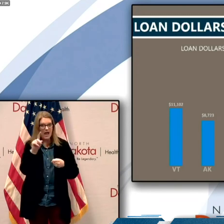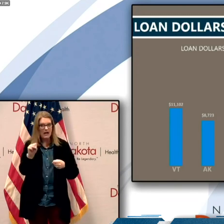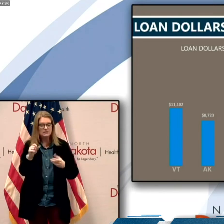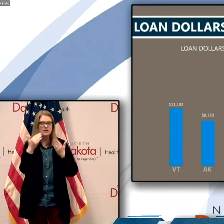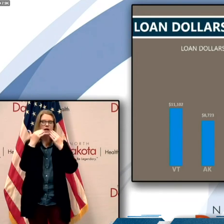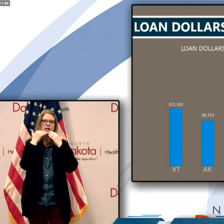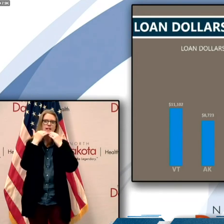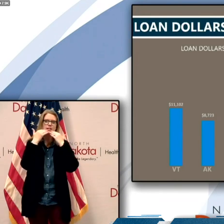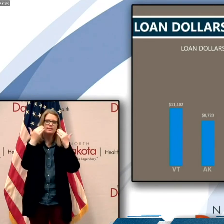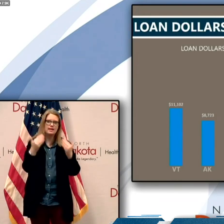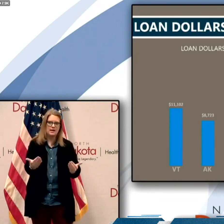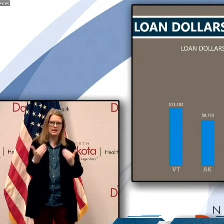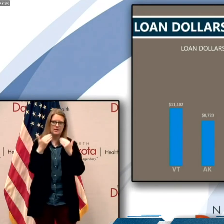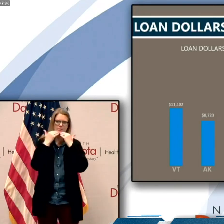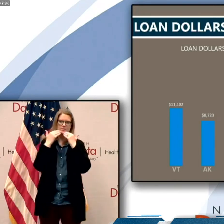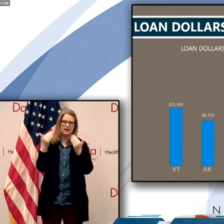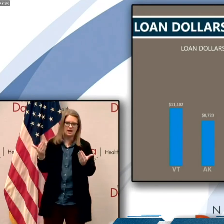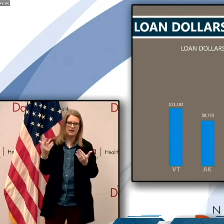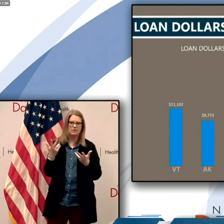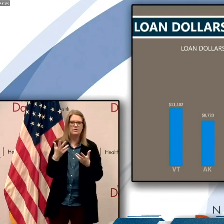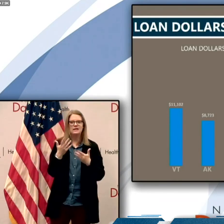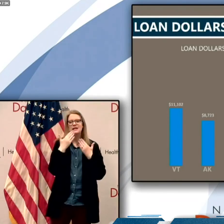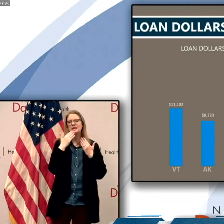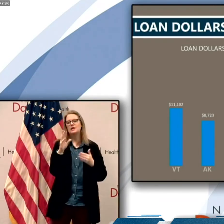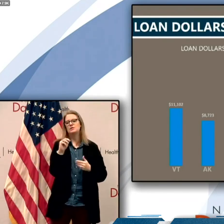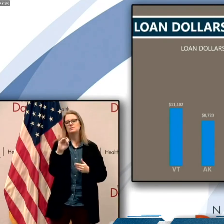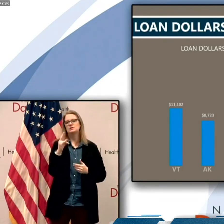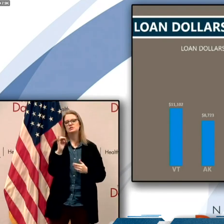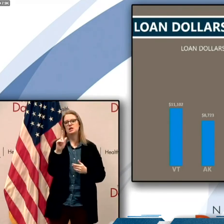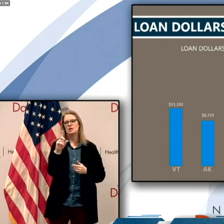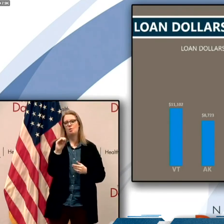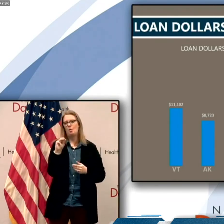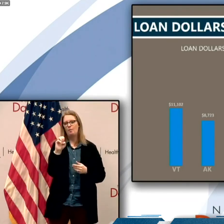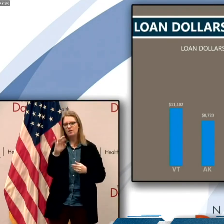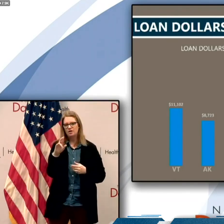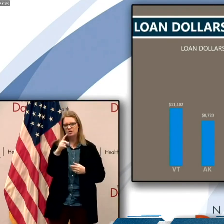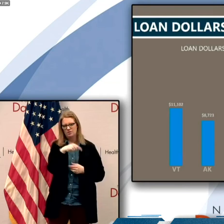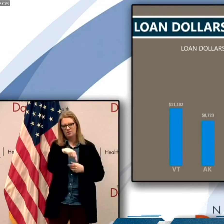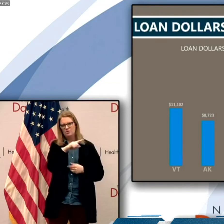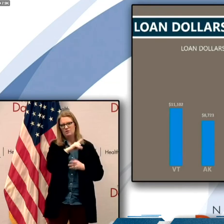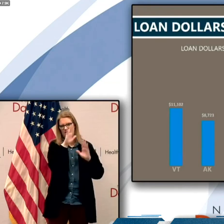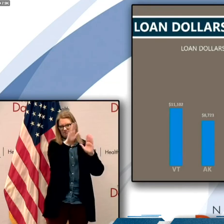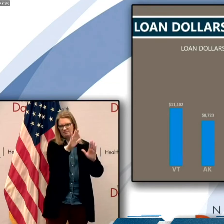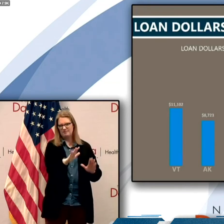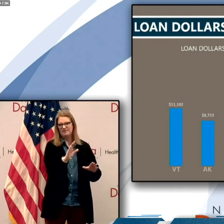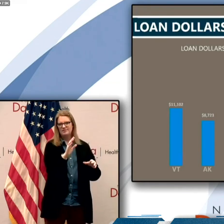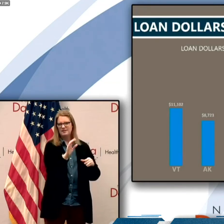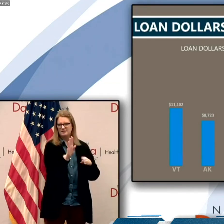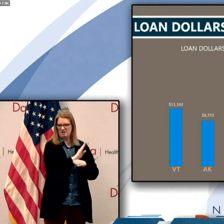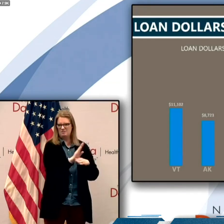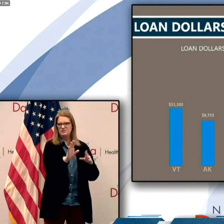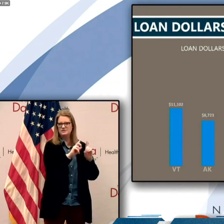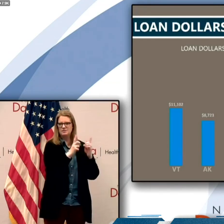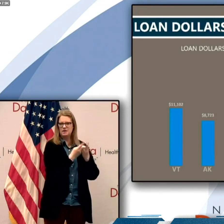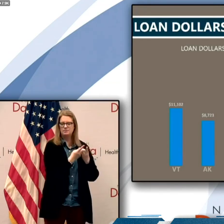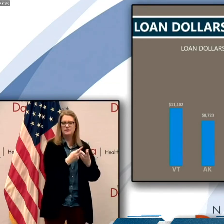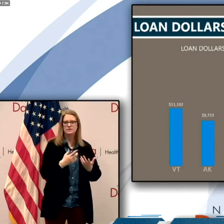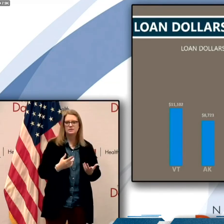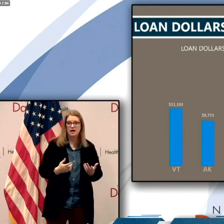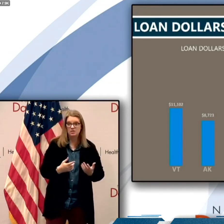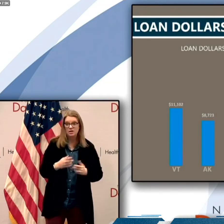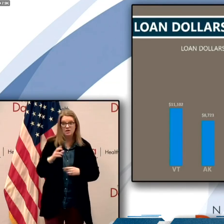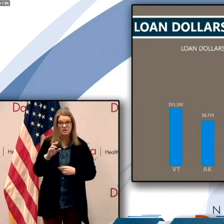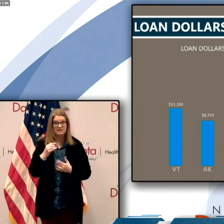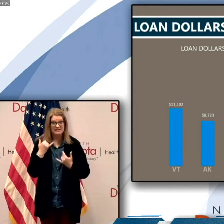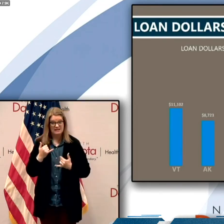want to say thank you to Michelle Comer and the great work of everybody over there in the Commerce Department. By North Dakota getting the word